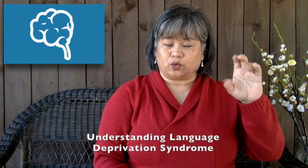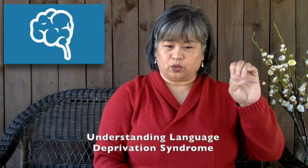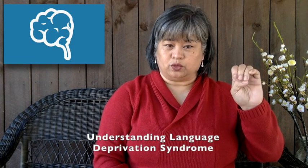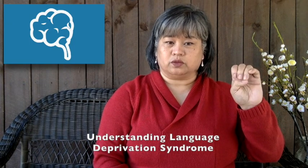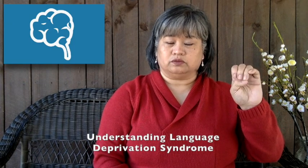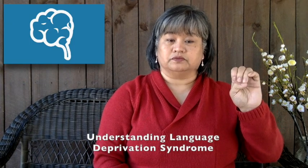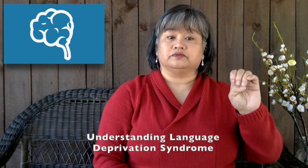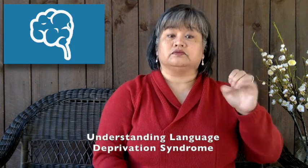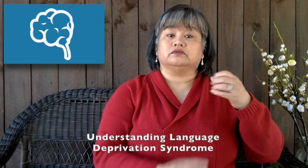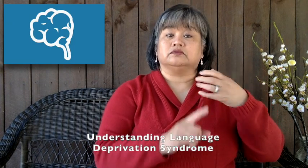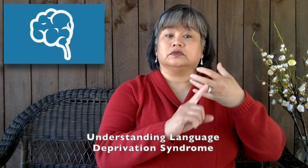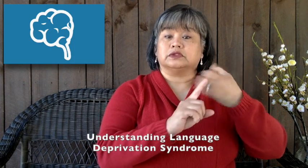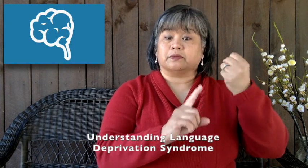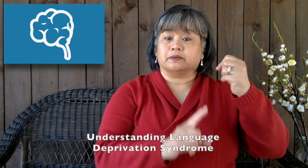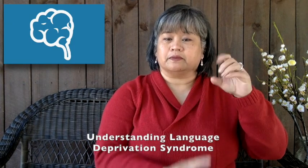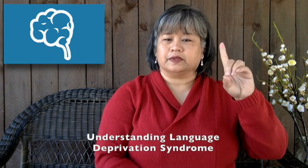Understanding Language Deprivation Syndrome.